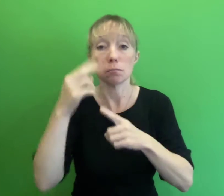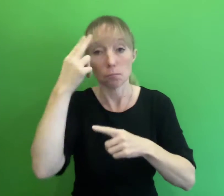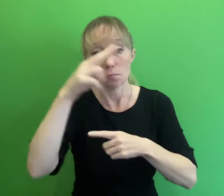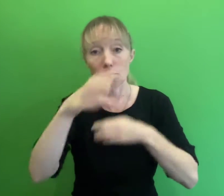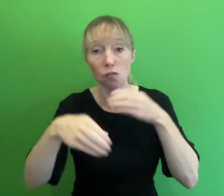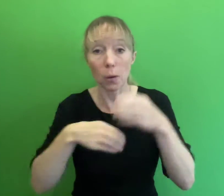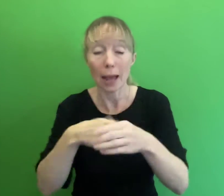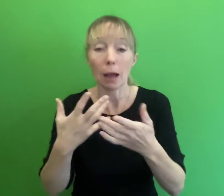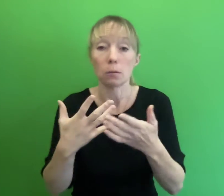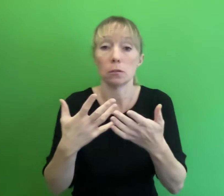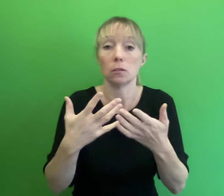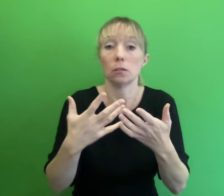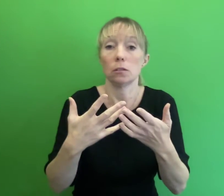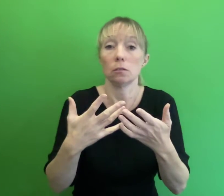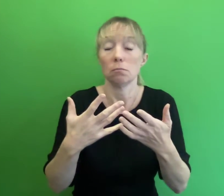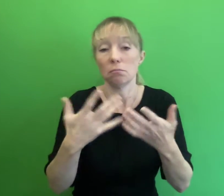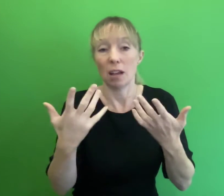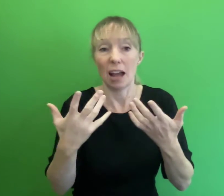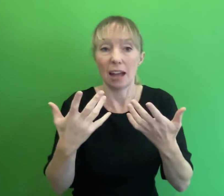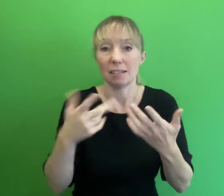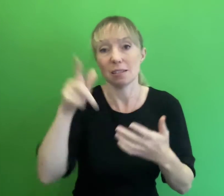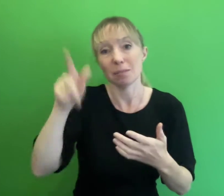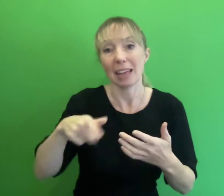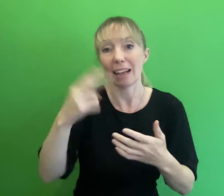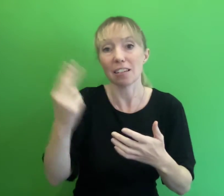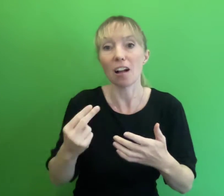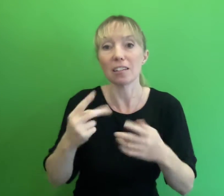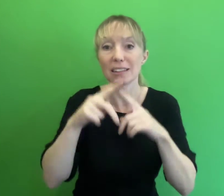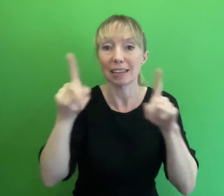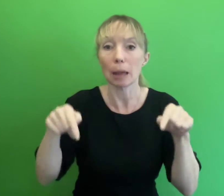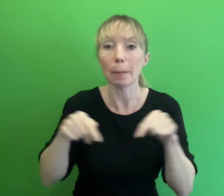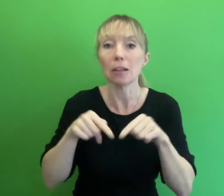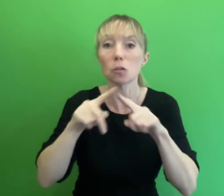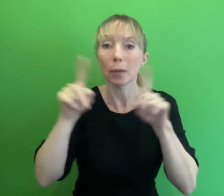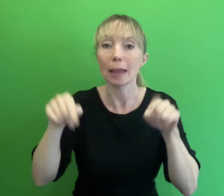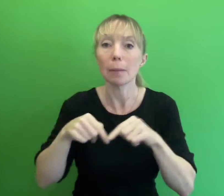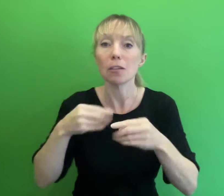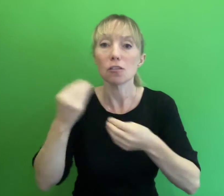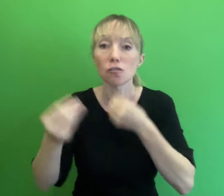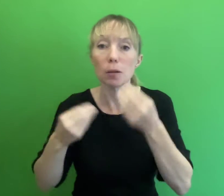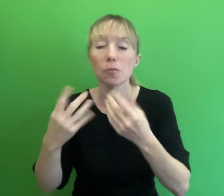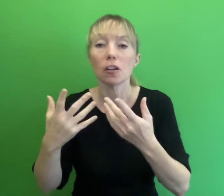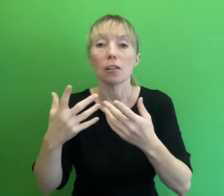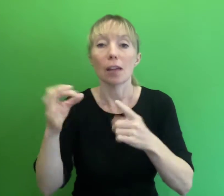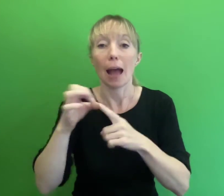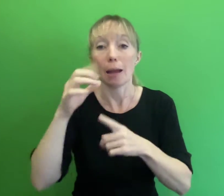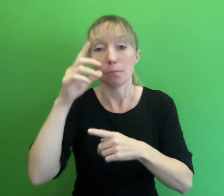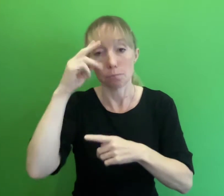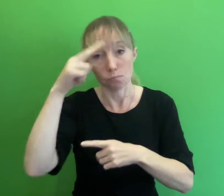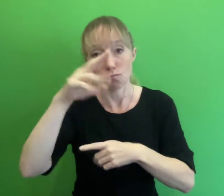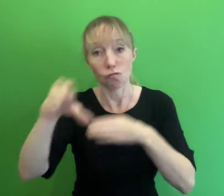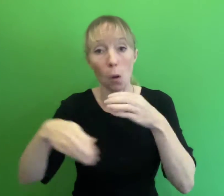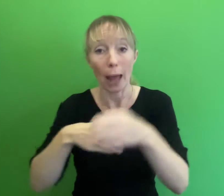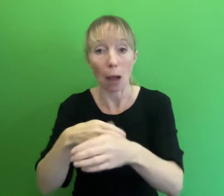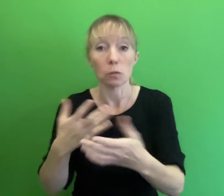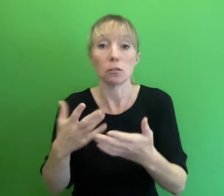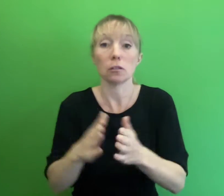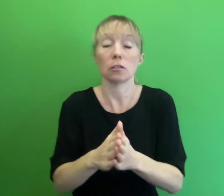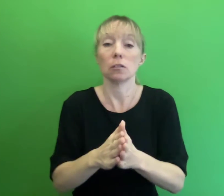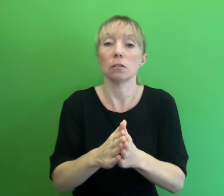image description, pronouns. As part of the retreat, 2 focus groups were run on Sunday the 1st of August